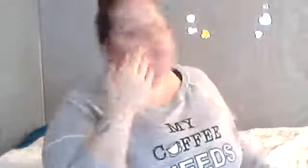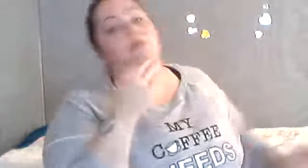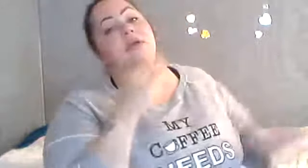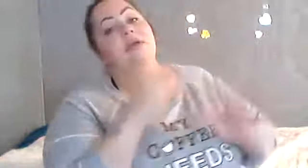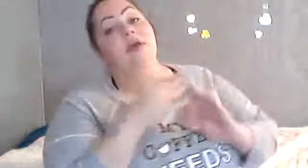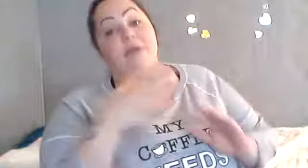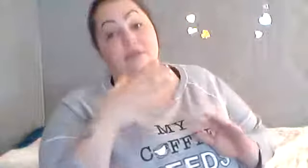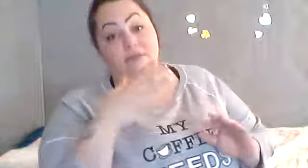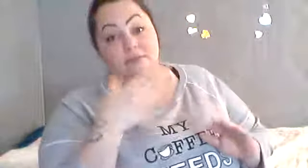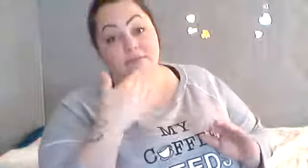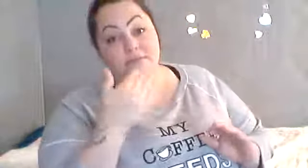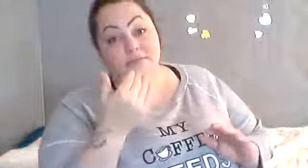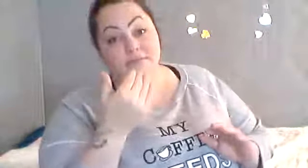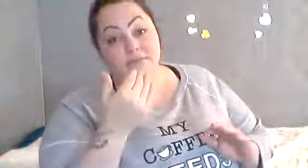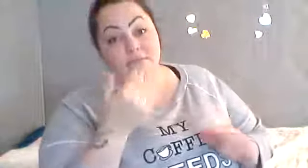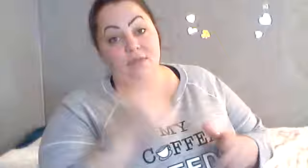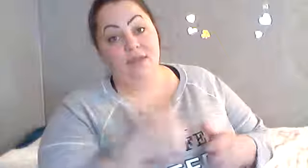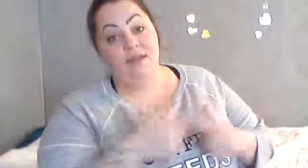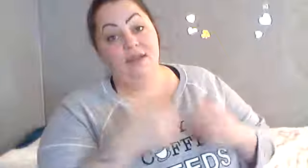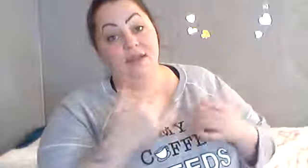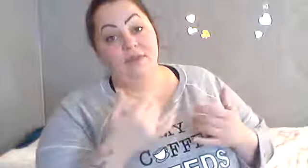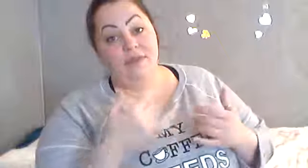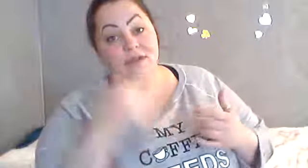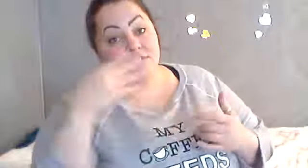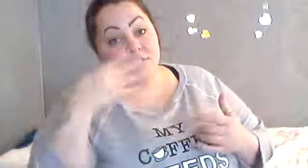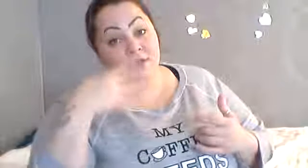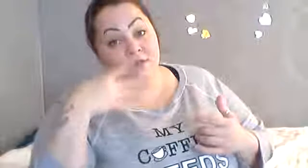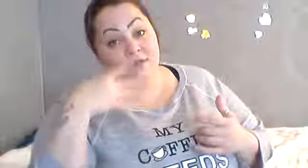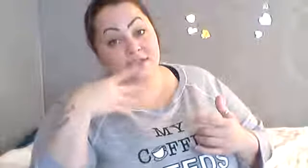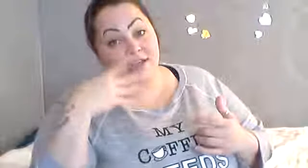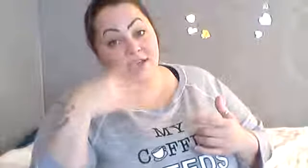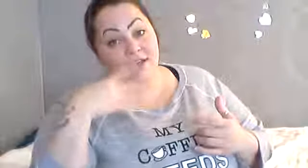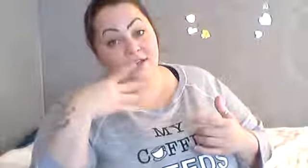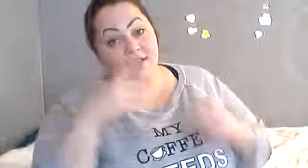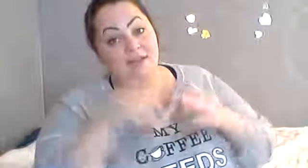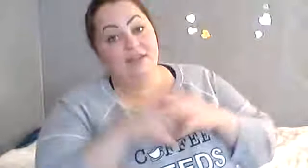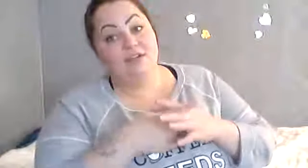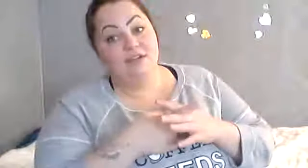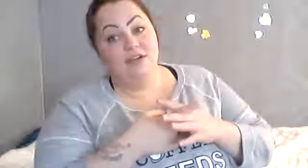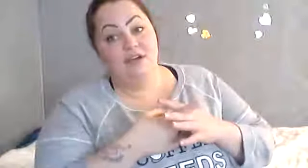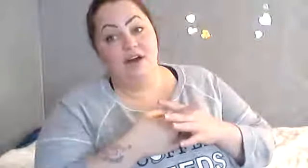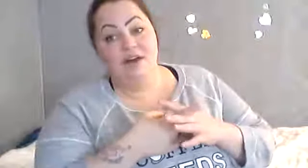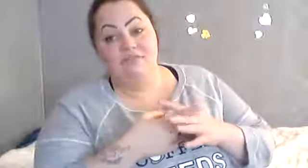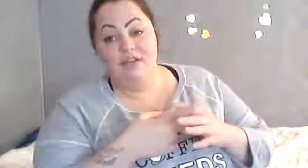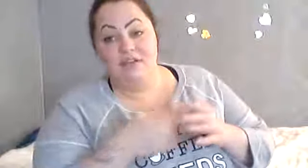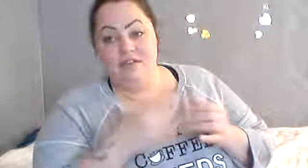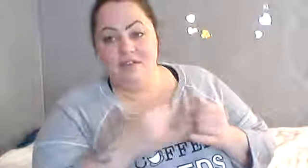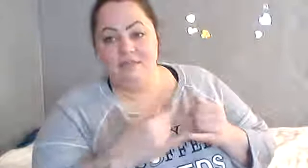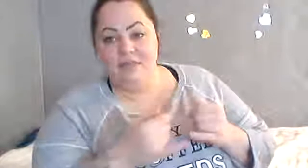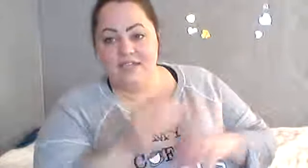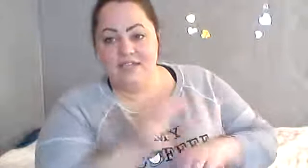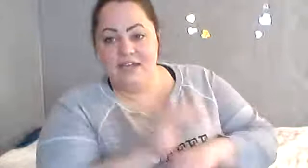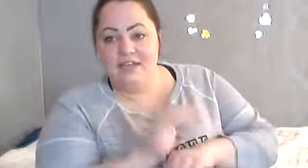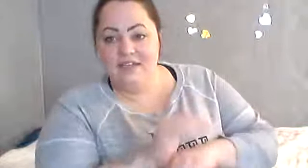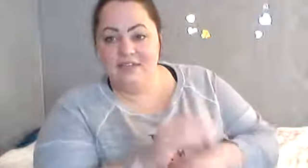so he got better. And then now he has a runny nose again, and he started coughing last night.